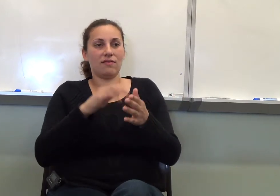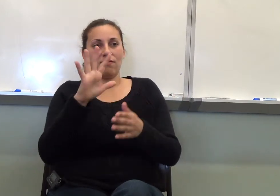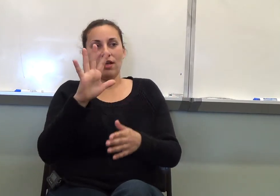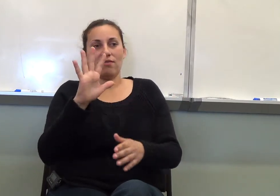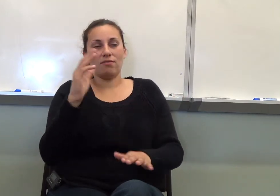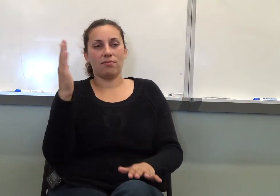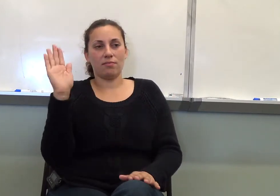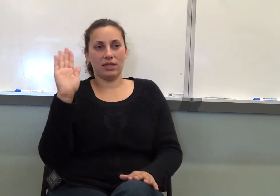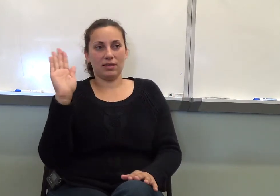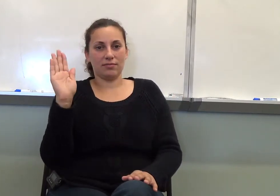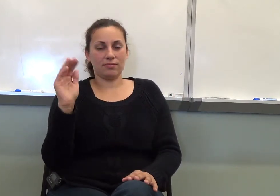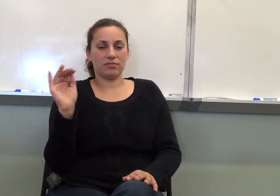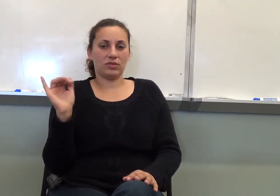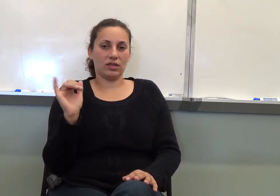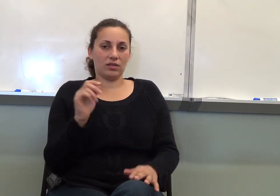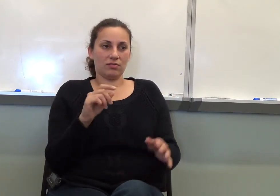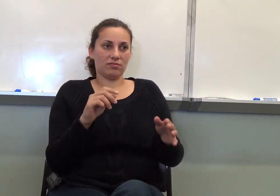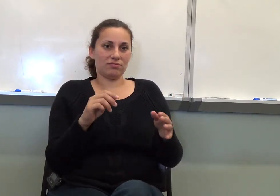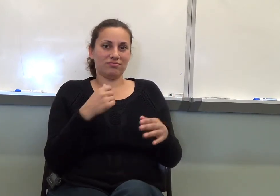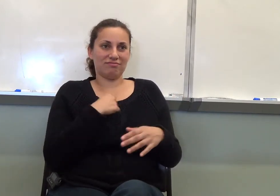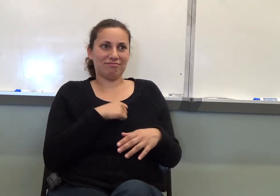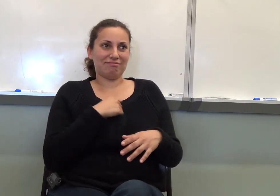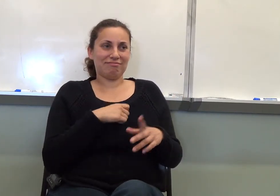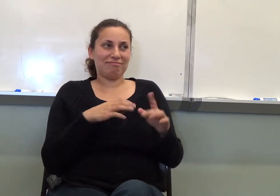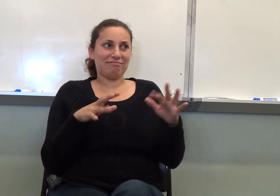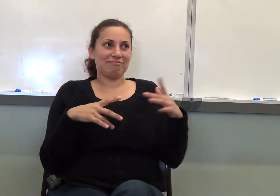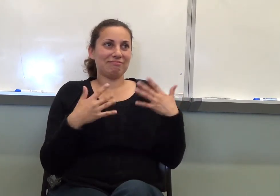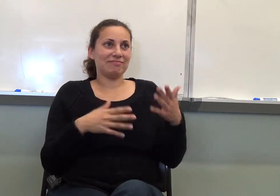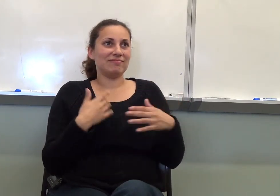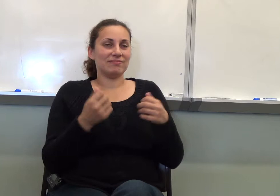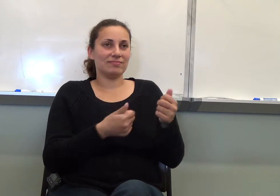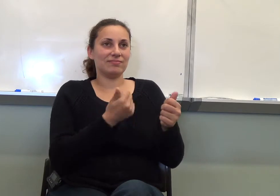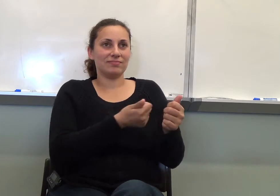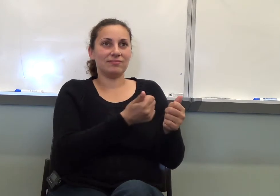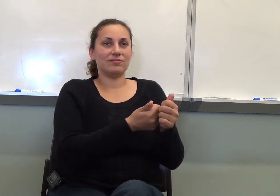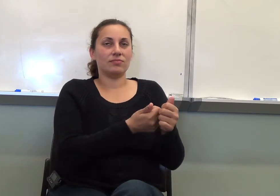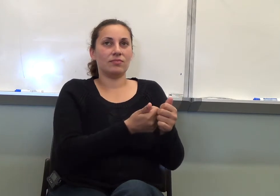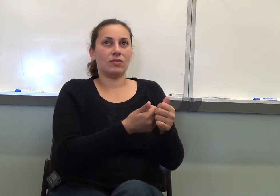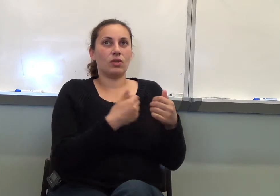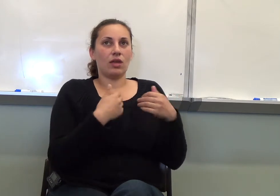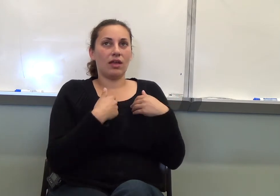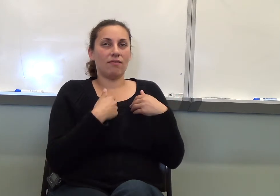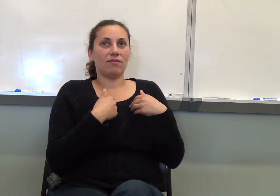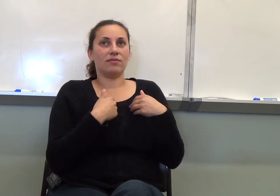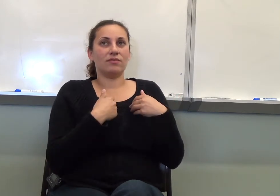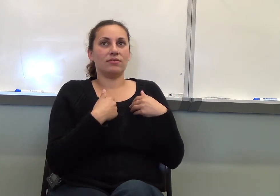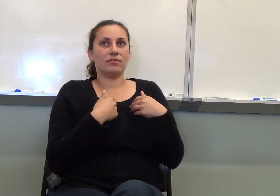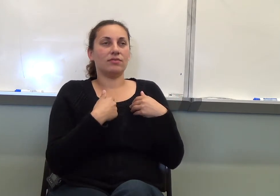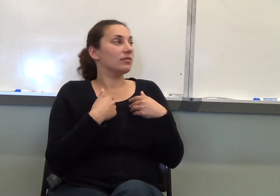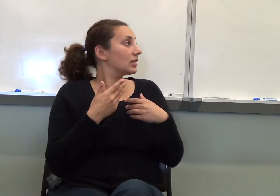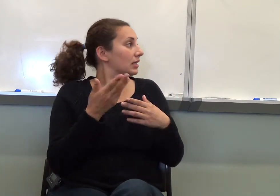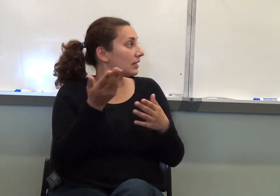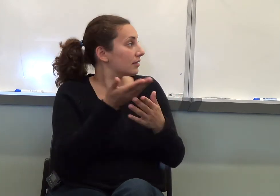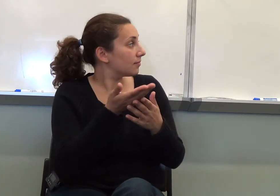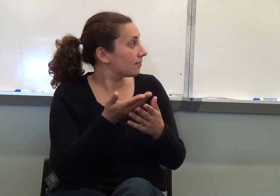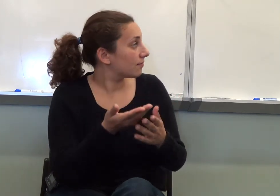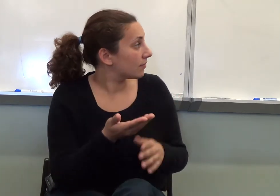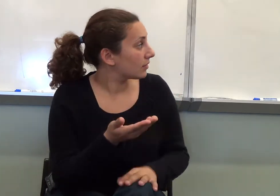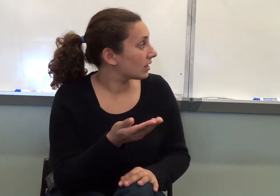and multiplying it by this and getting a -4A. Now, this one here, the way you could do that is